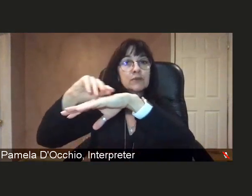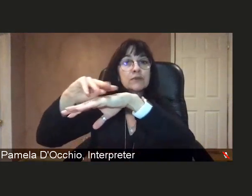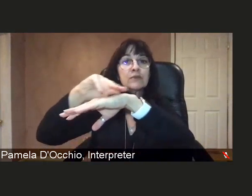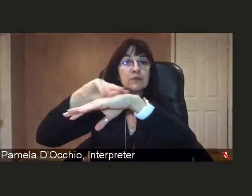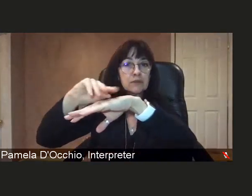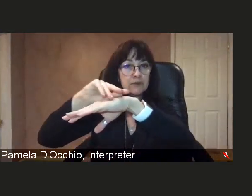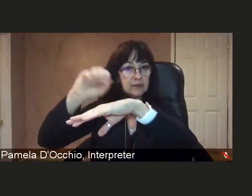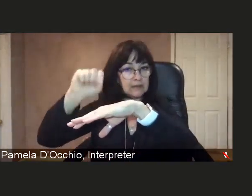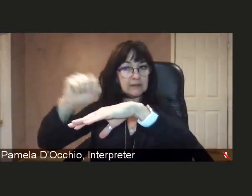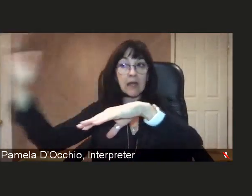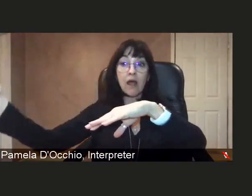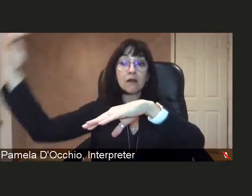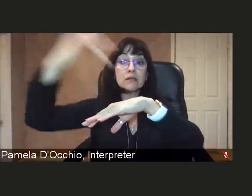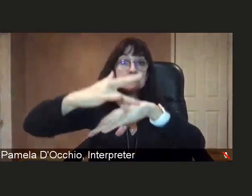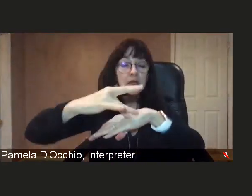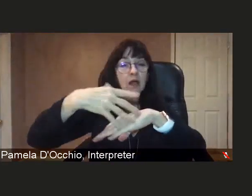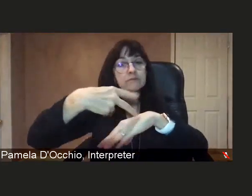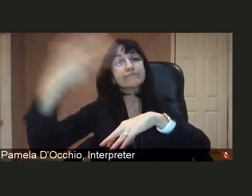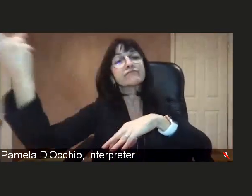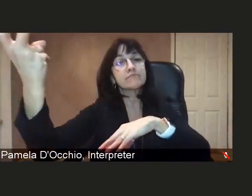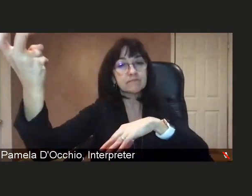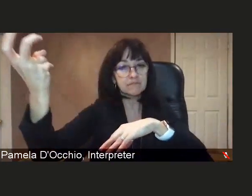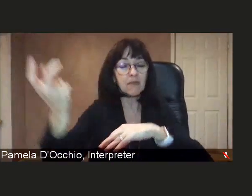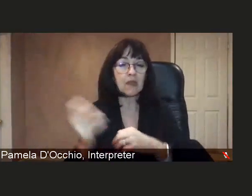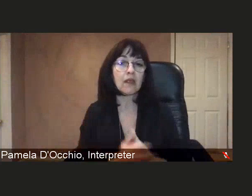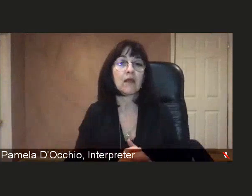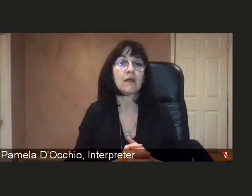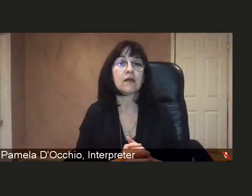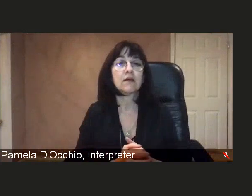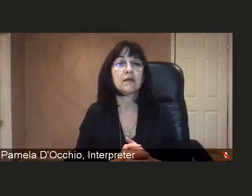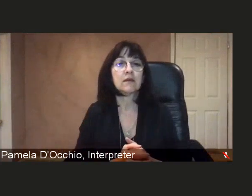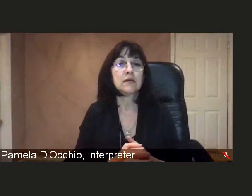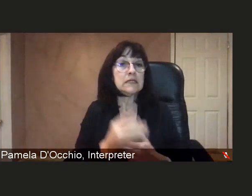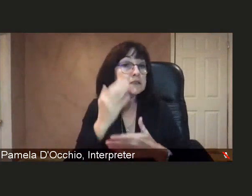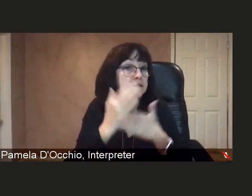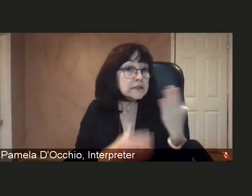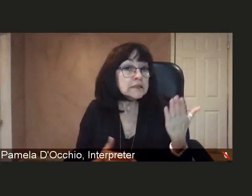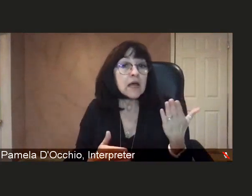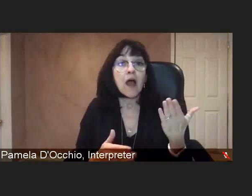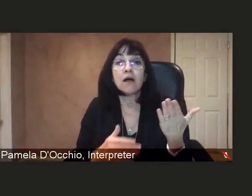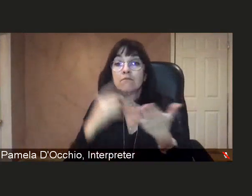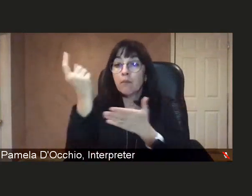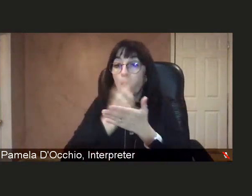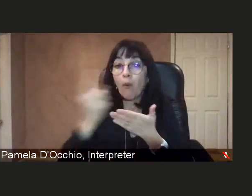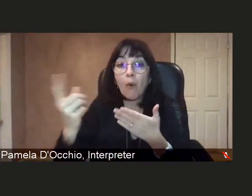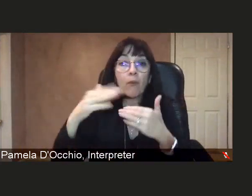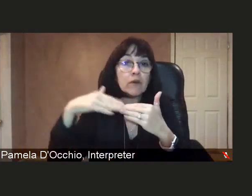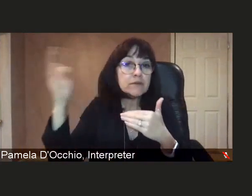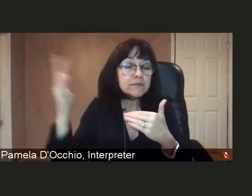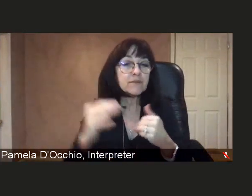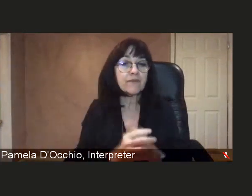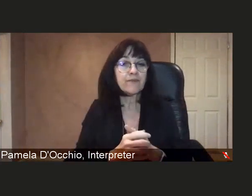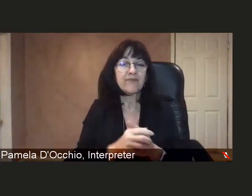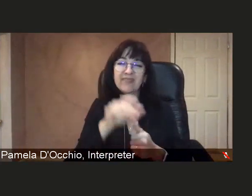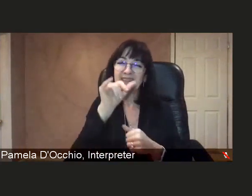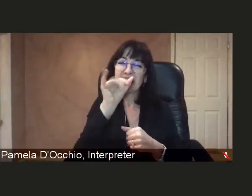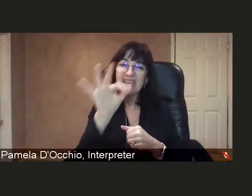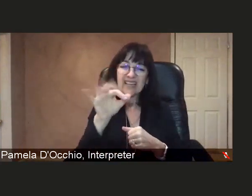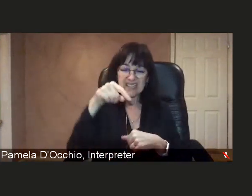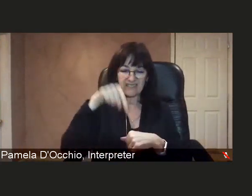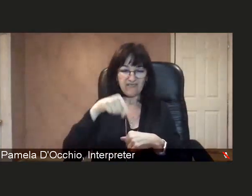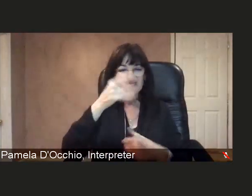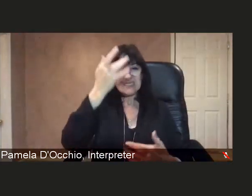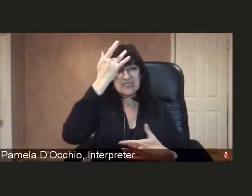weeks. Another question I was asked was, this is so similar to the flu, why are we so concerned about